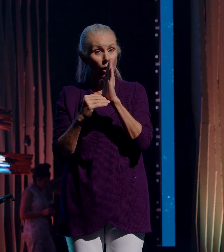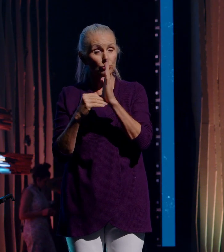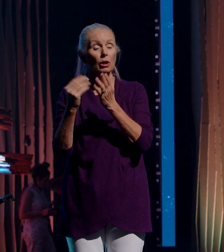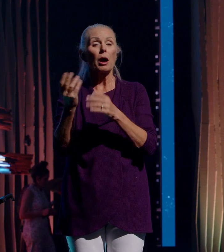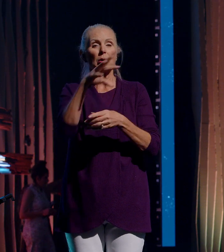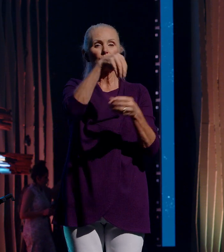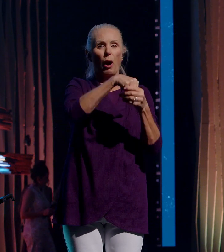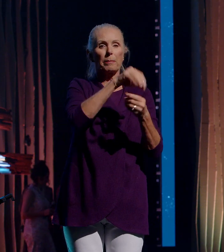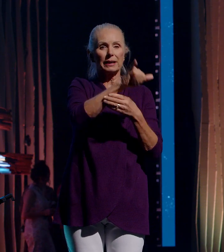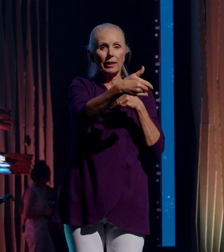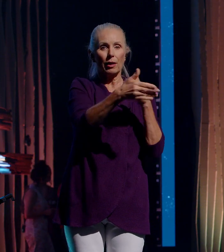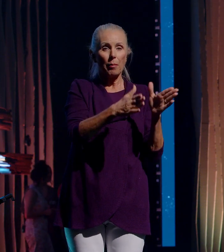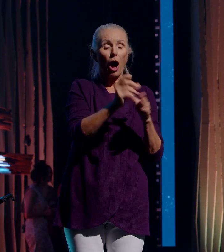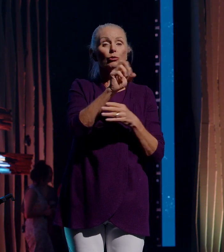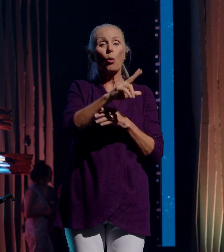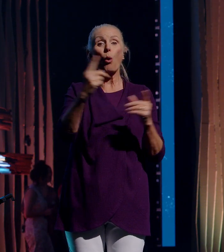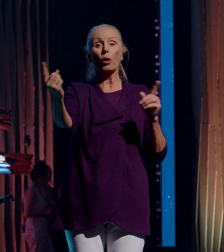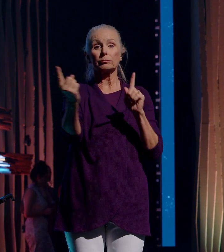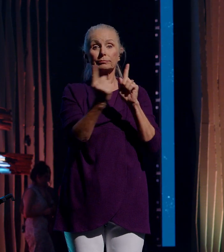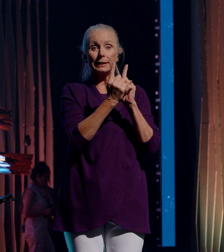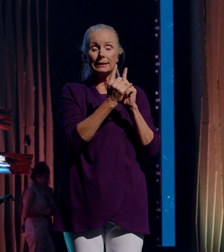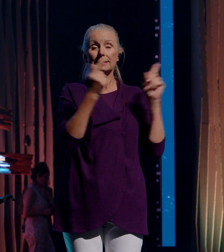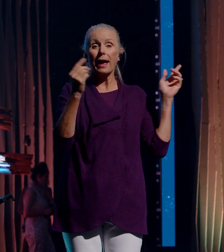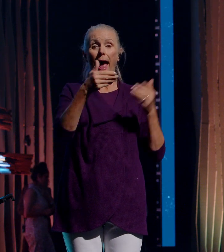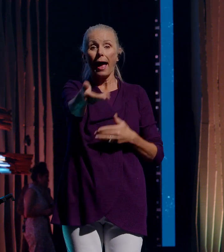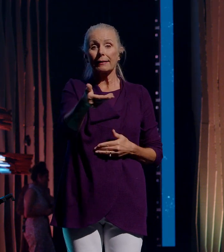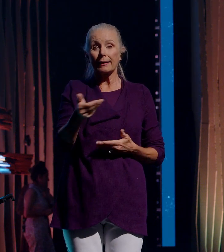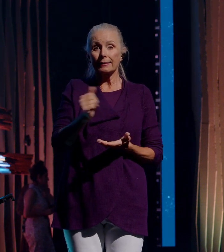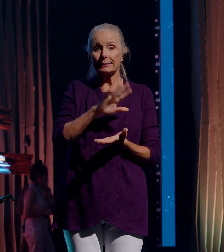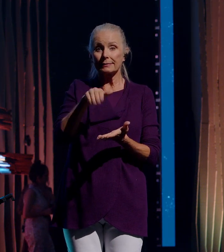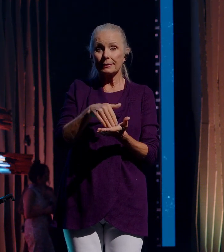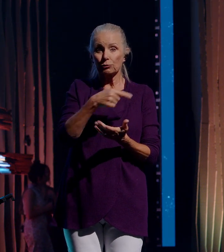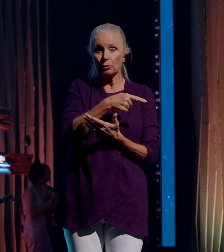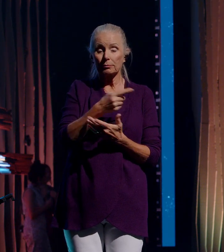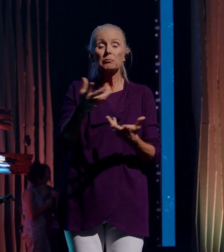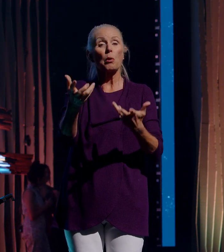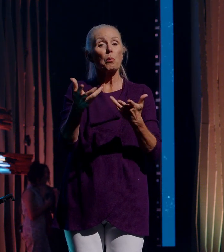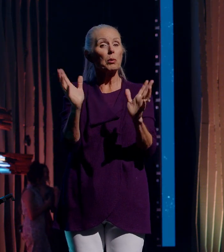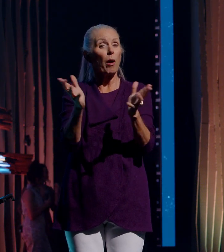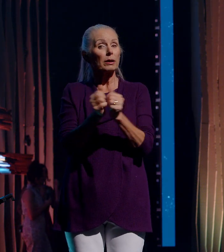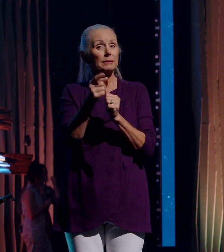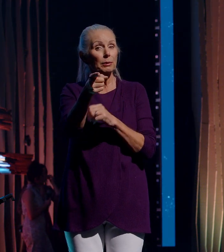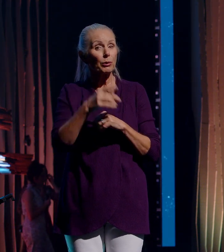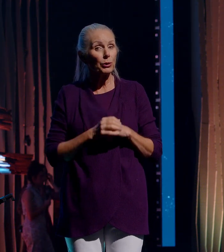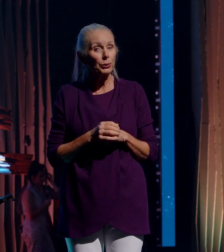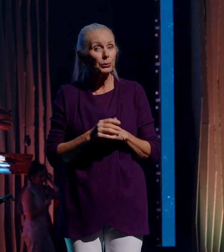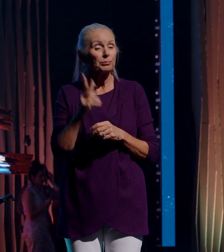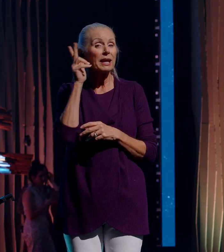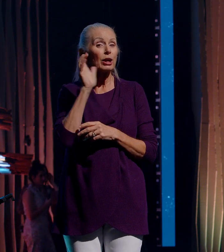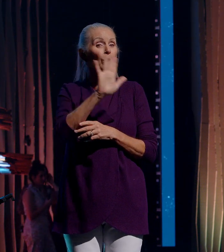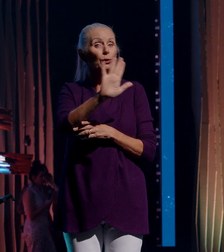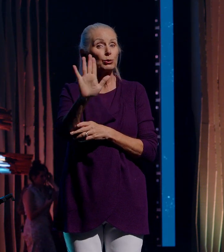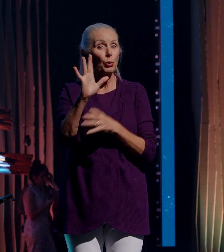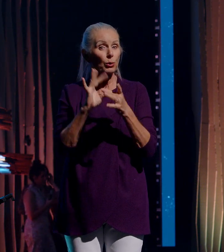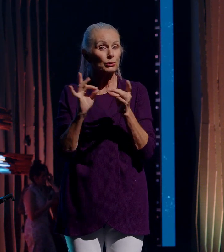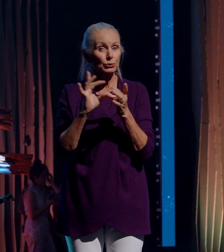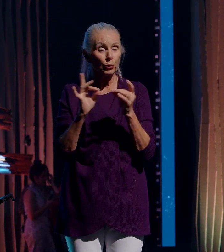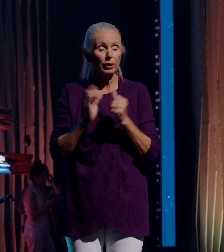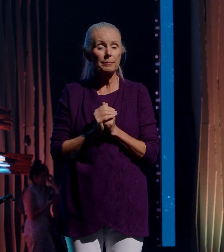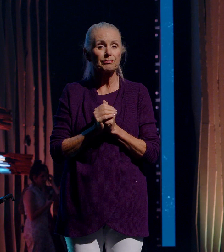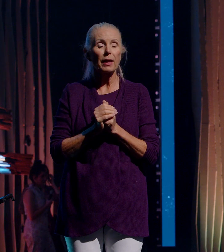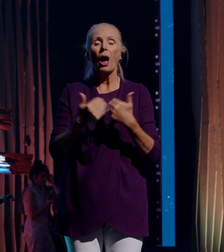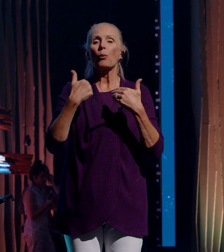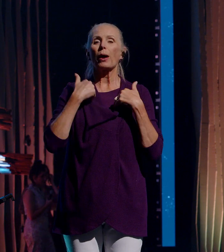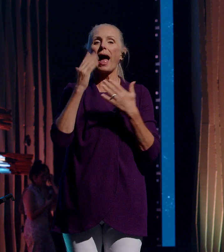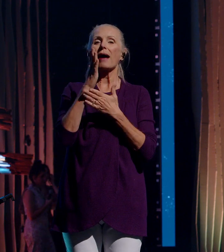Guest Central after service. We would just love to meet you and just to get to hear your story. We have